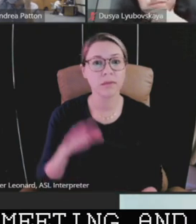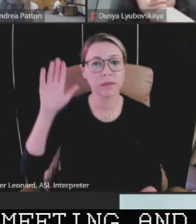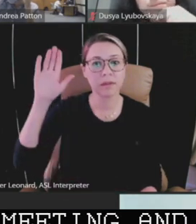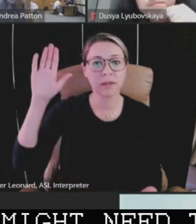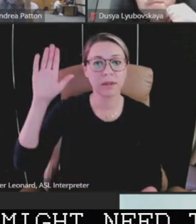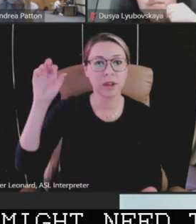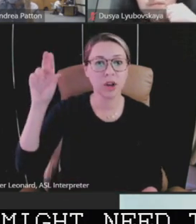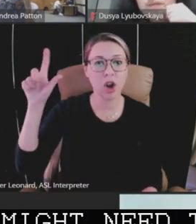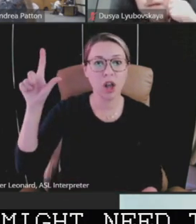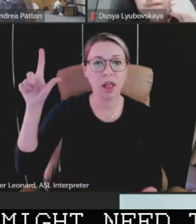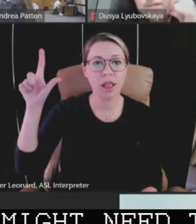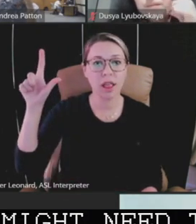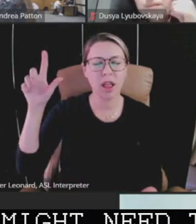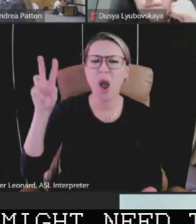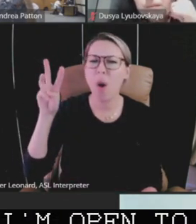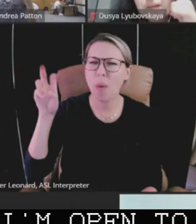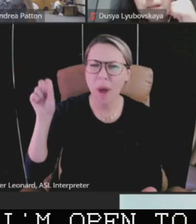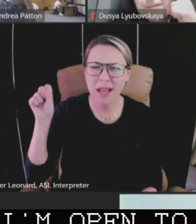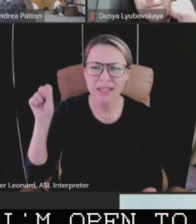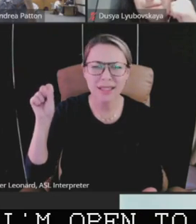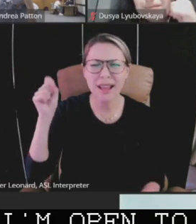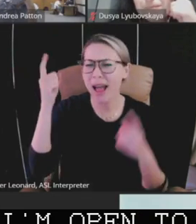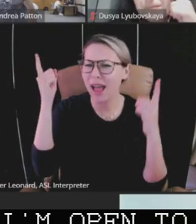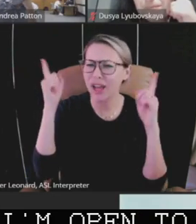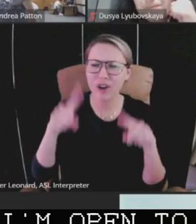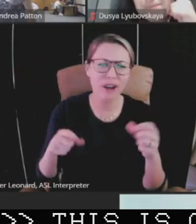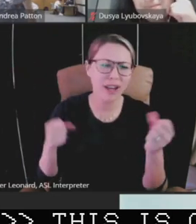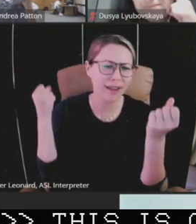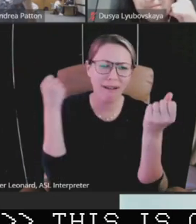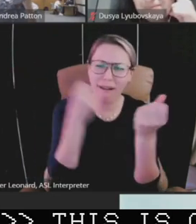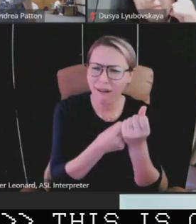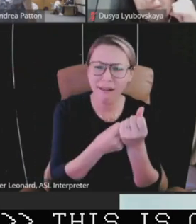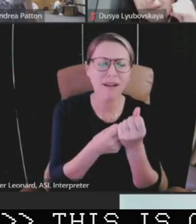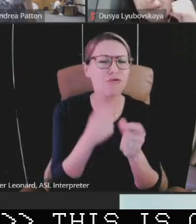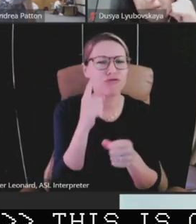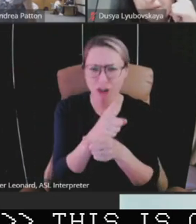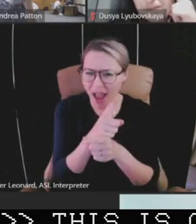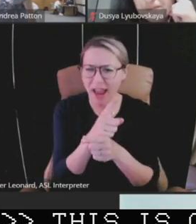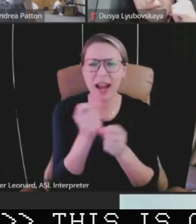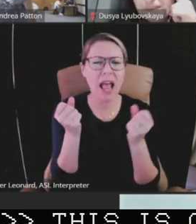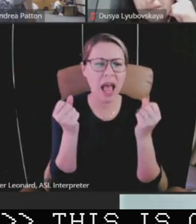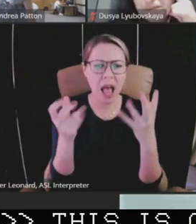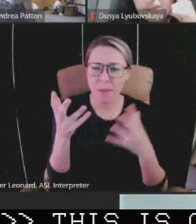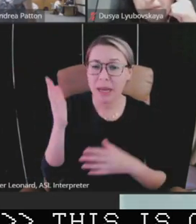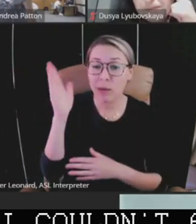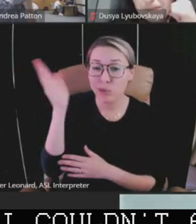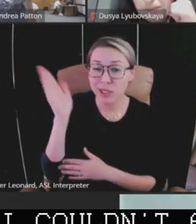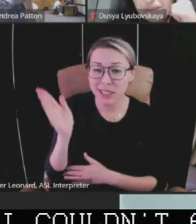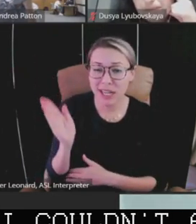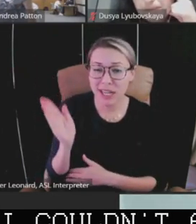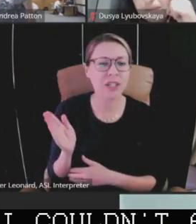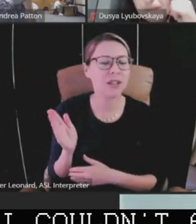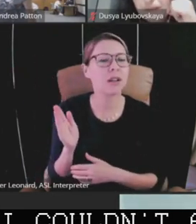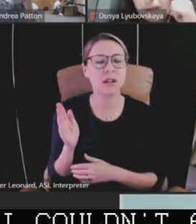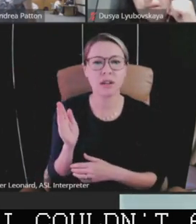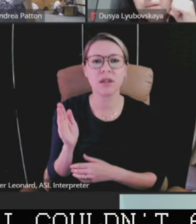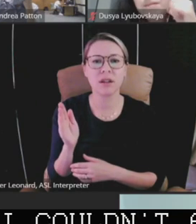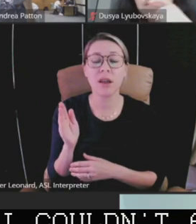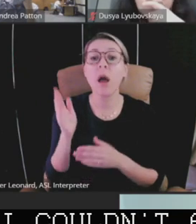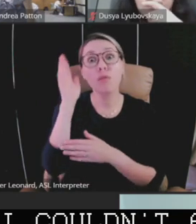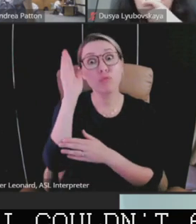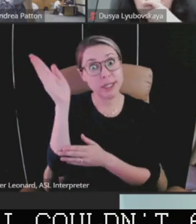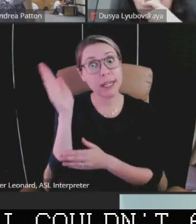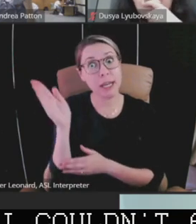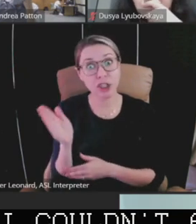Carl. What I couldn't agree with you more on the number of presentations. I think that would be not, the presentations are important,